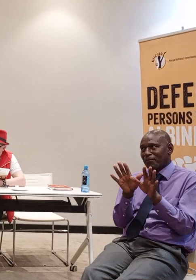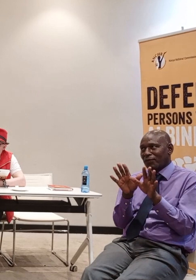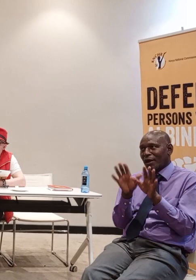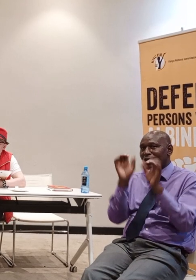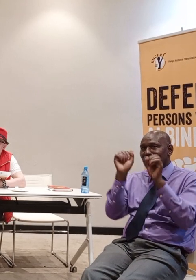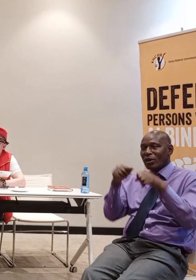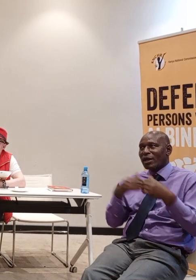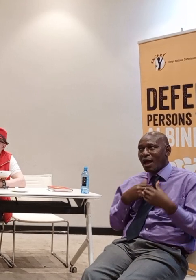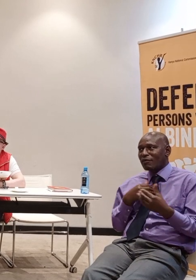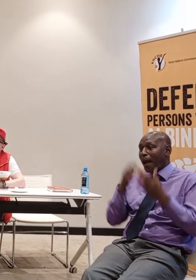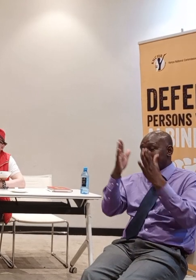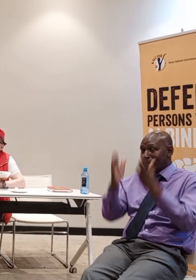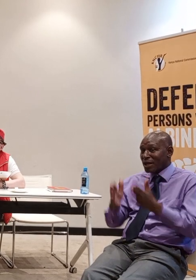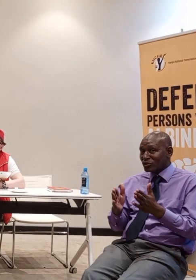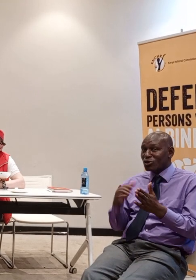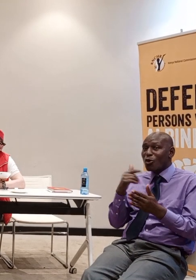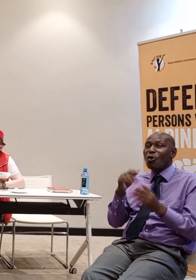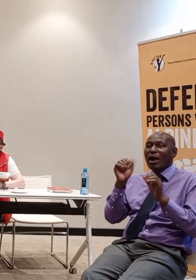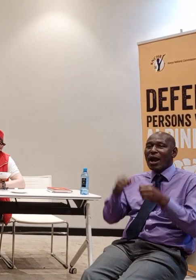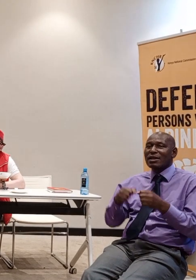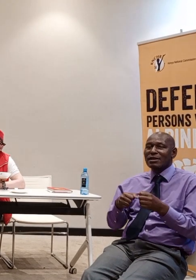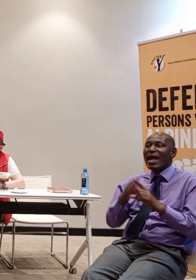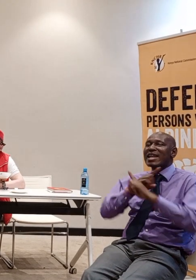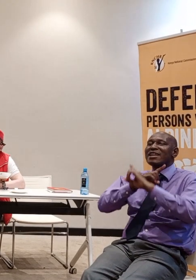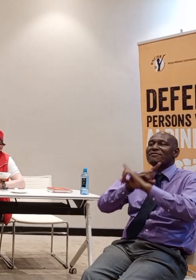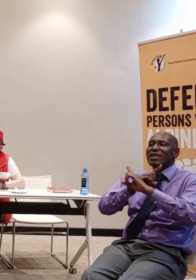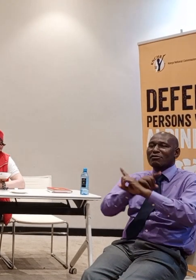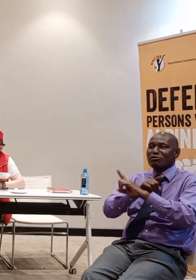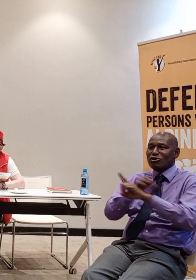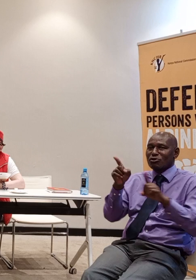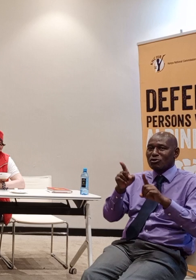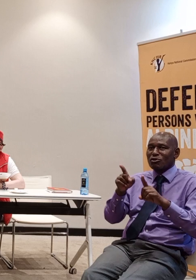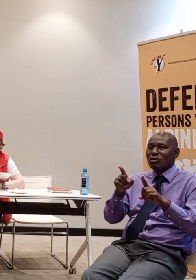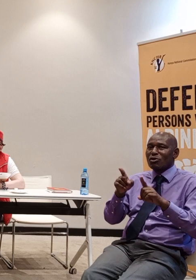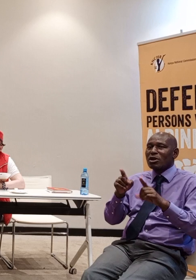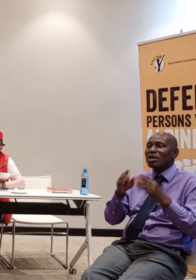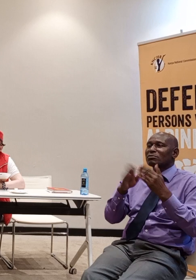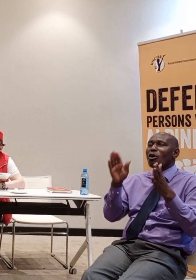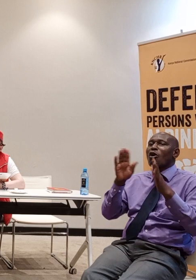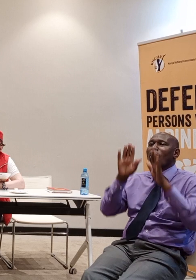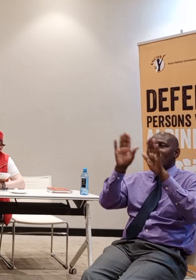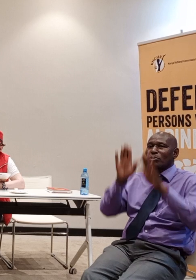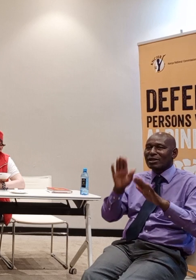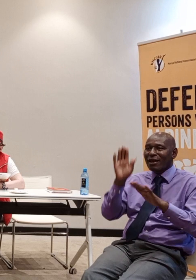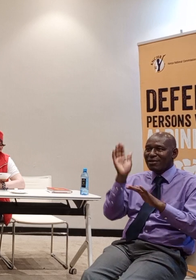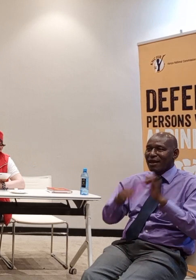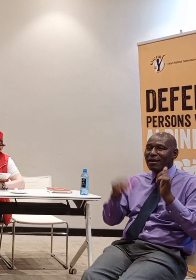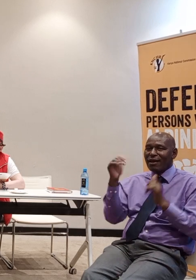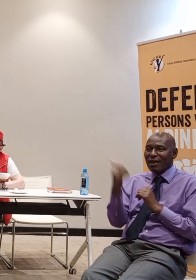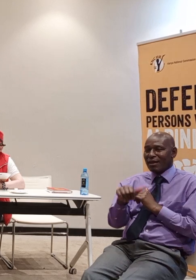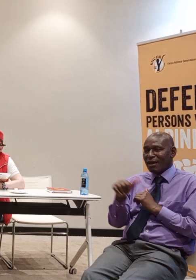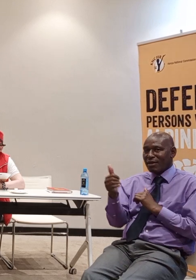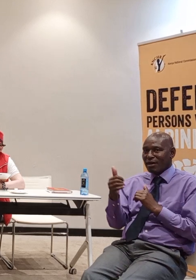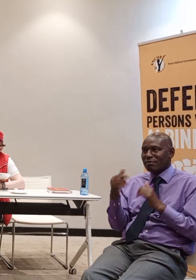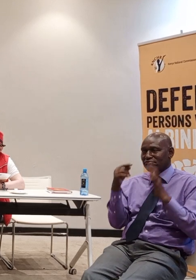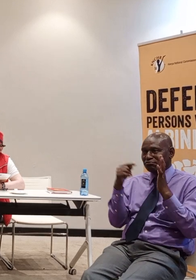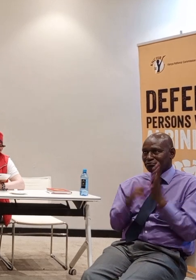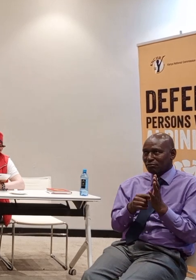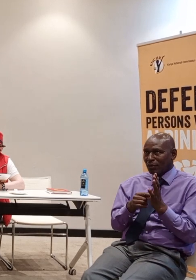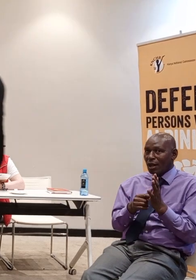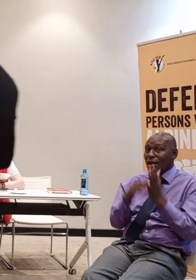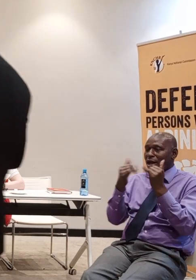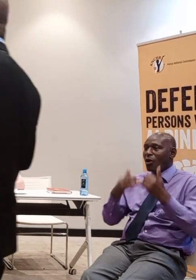but the person to be able to defend you is more important than anything else. So we are very happy that